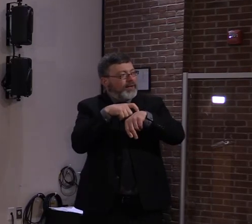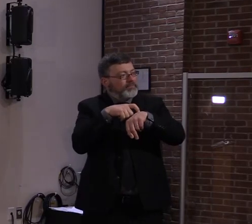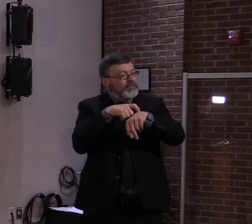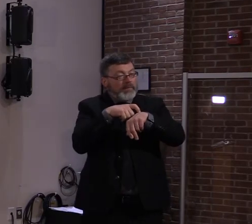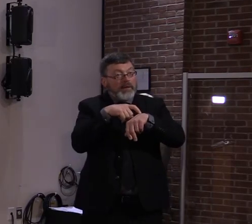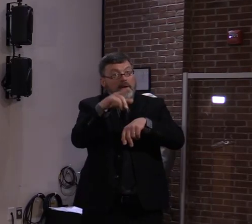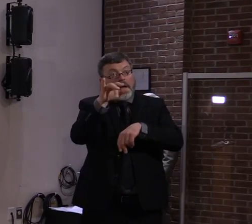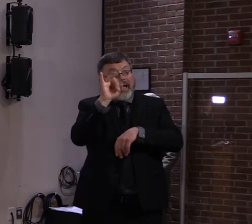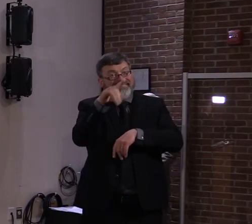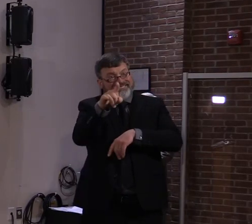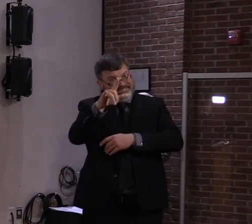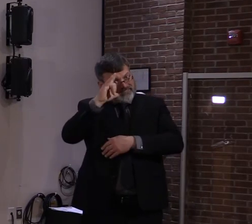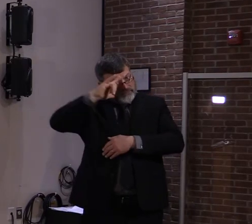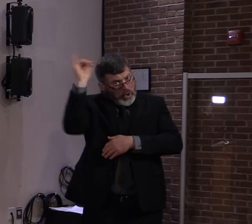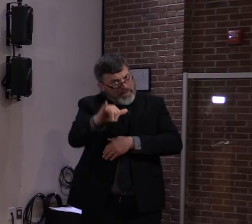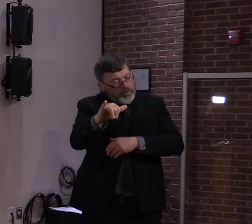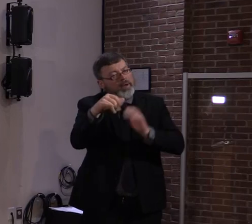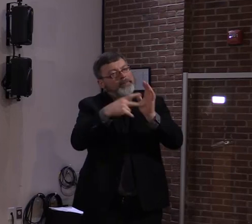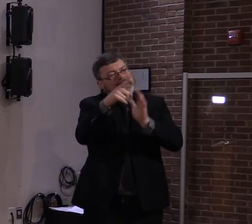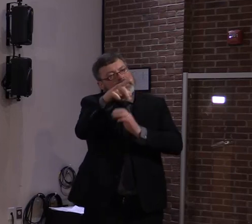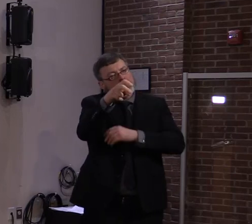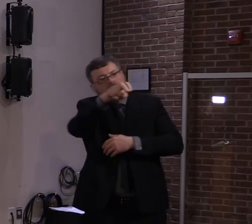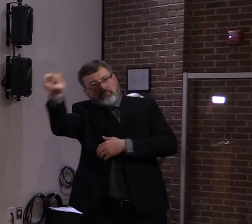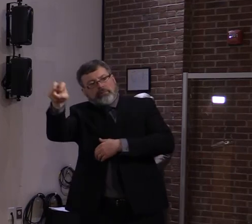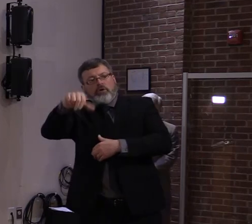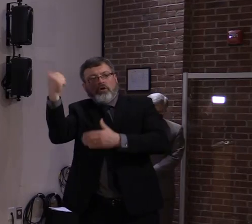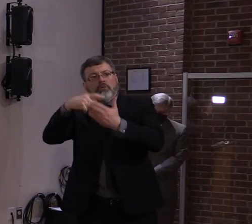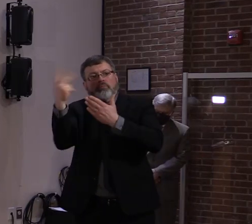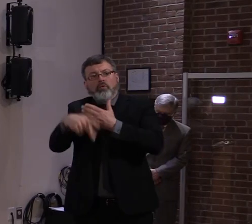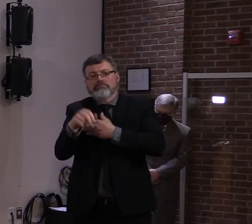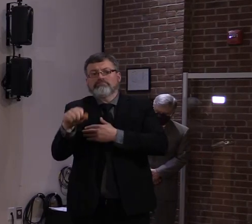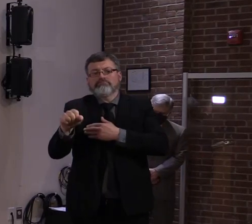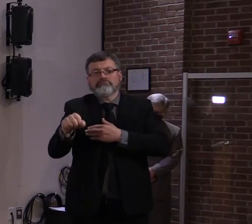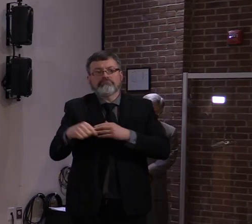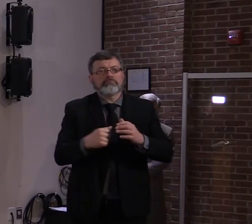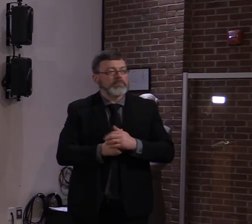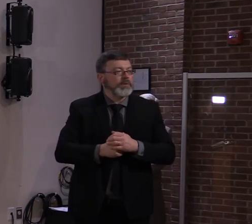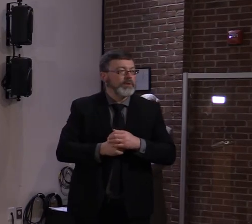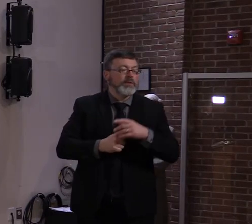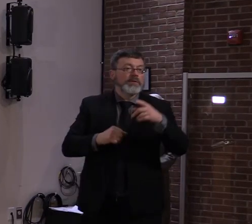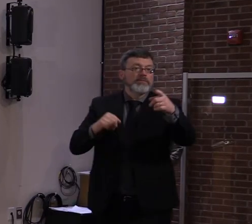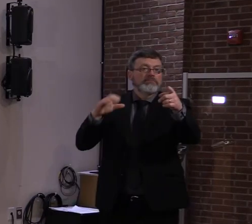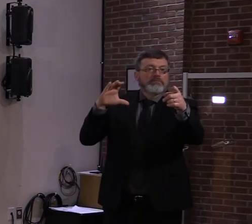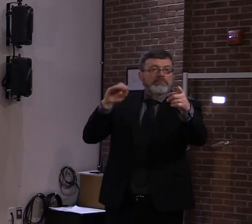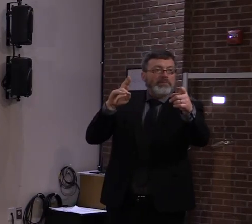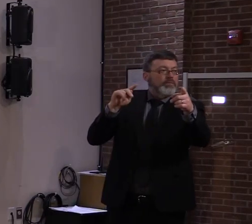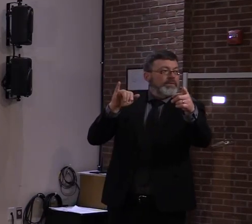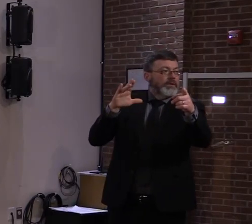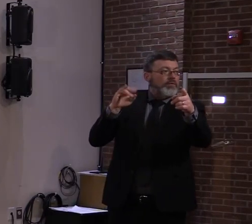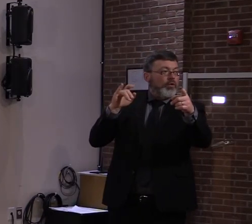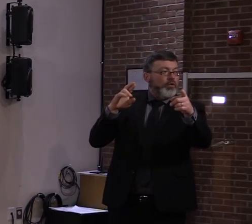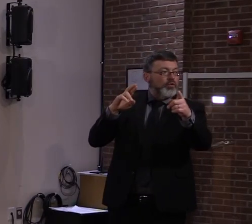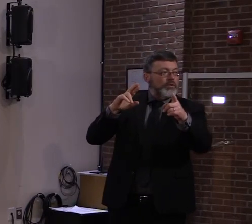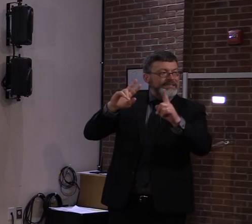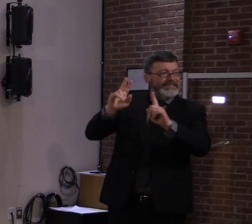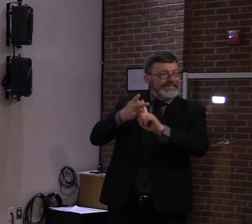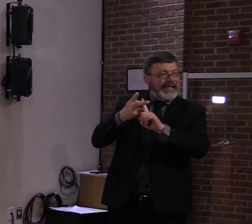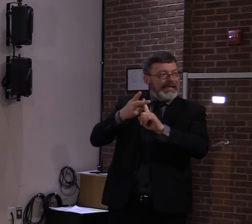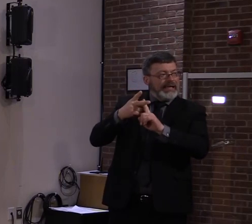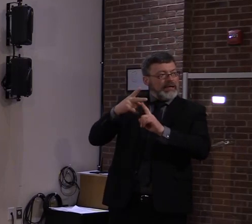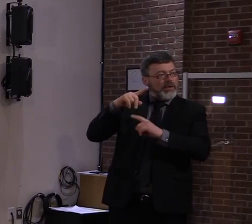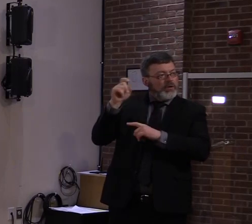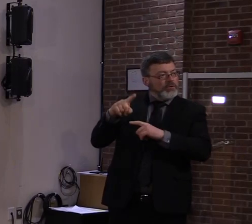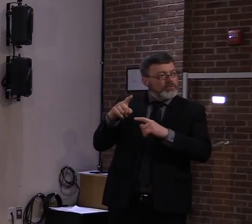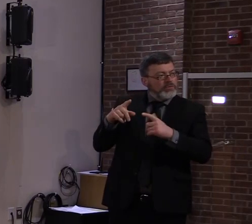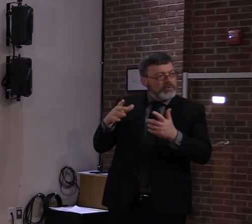Is there any sort of discussion about requiring people that fall into that category to get vaccinated in